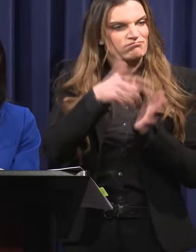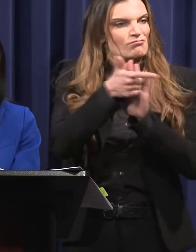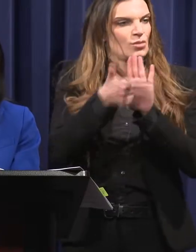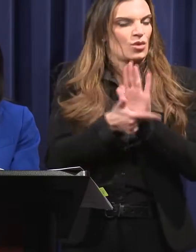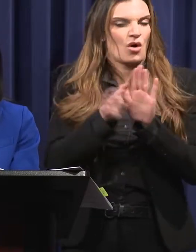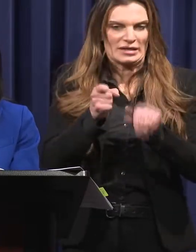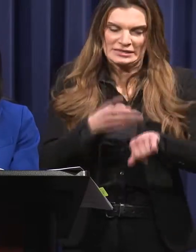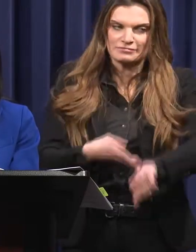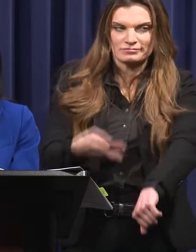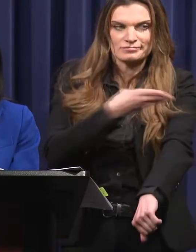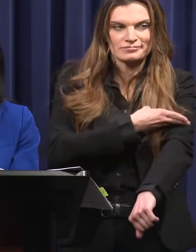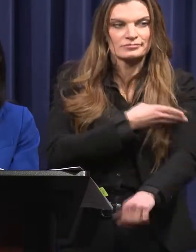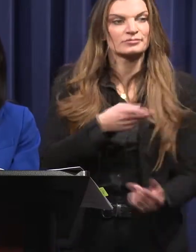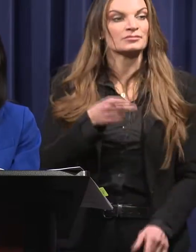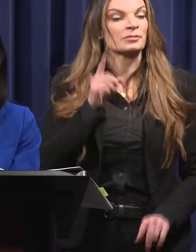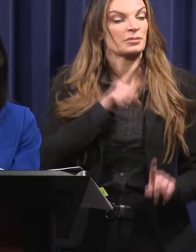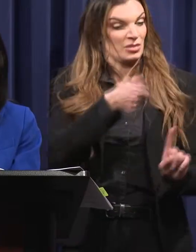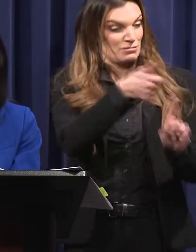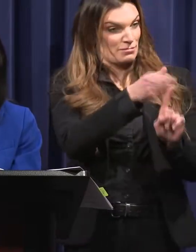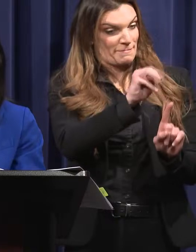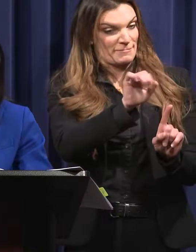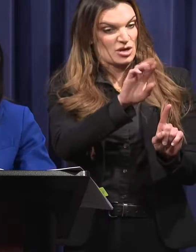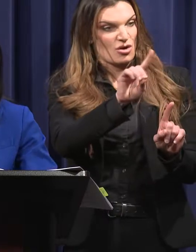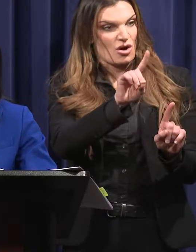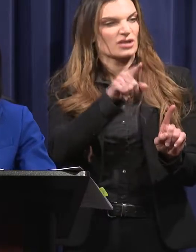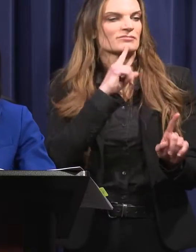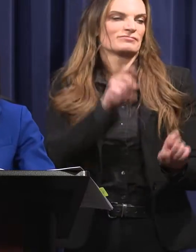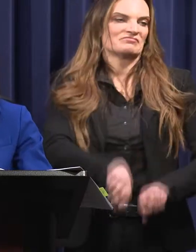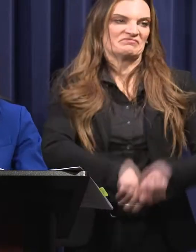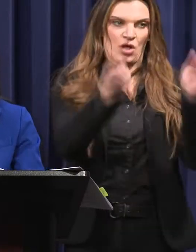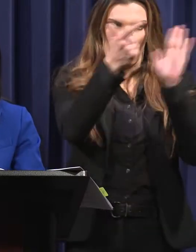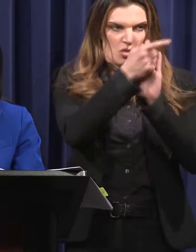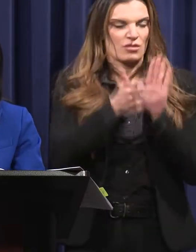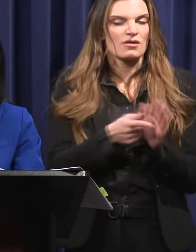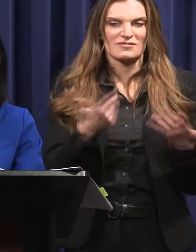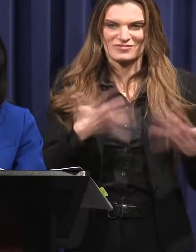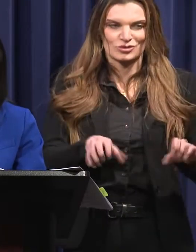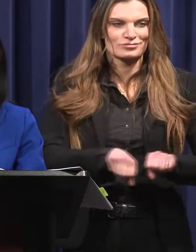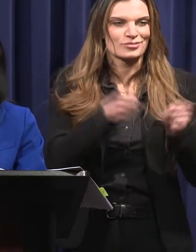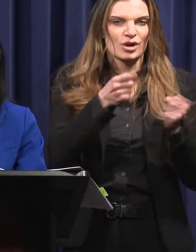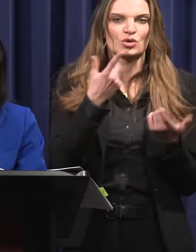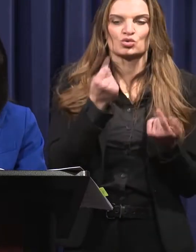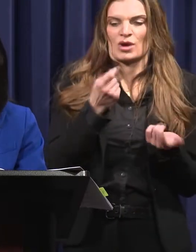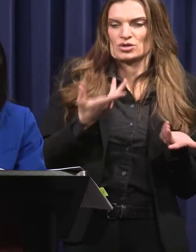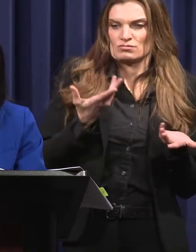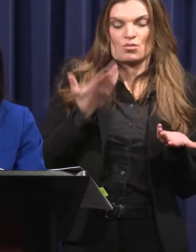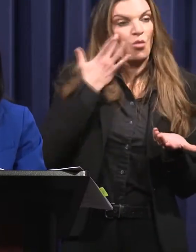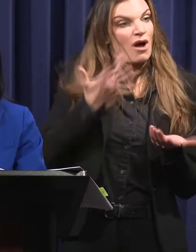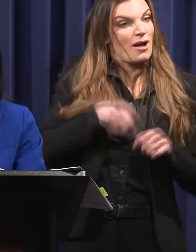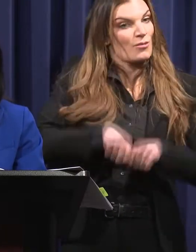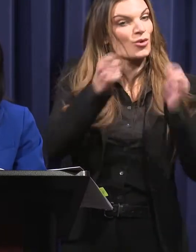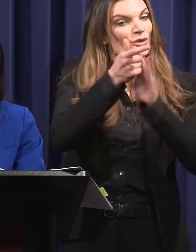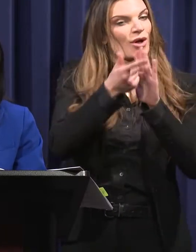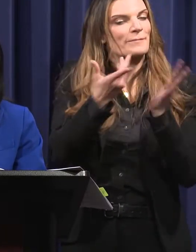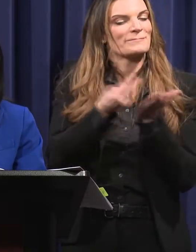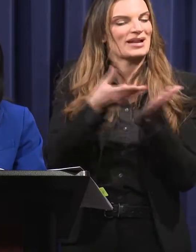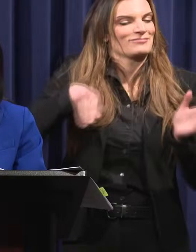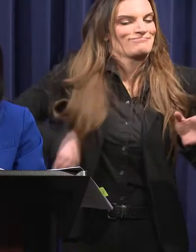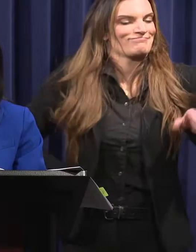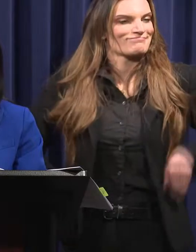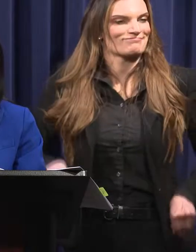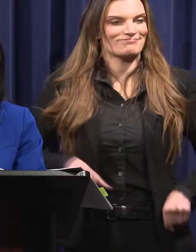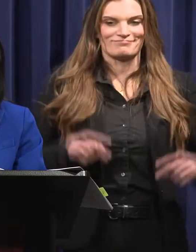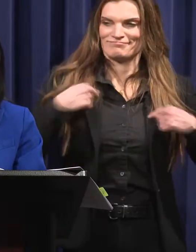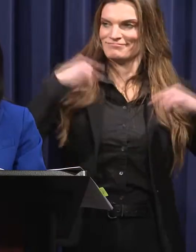overtly violated the law for their own personal enrichment. And we intend to prove again that this was no accounting error, but a